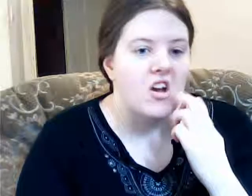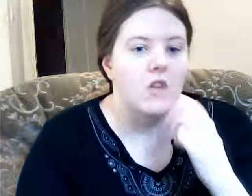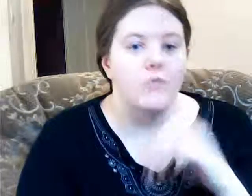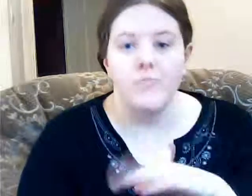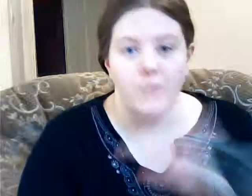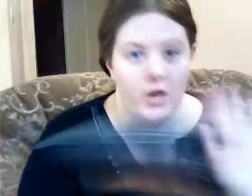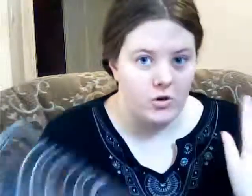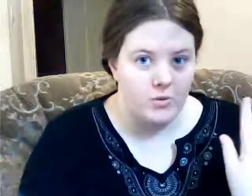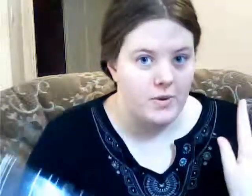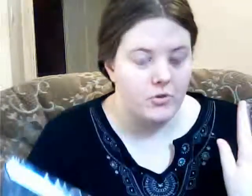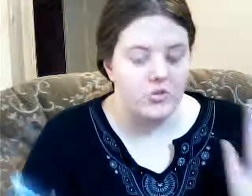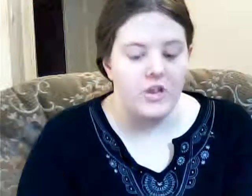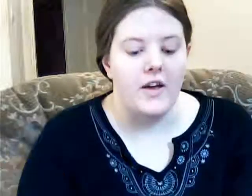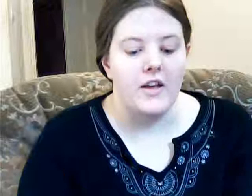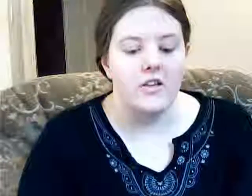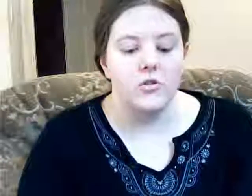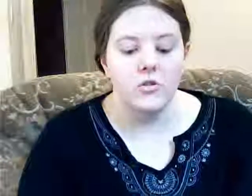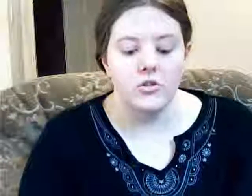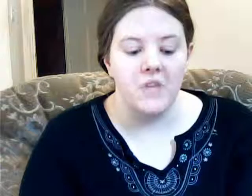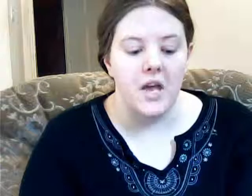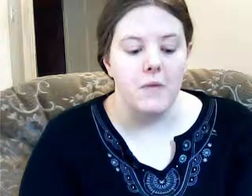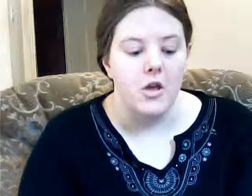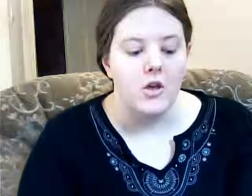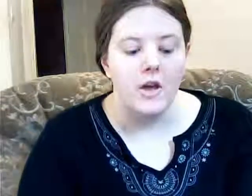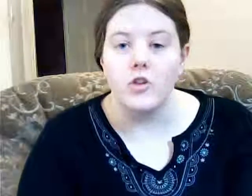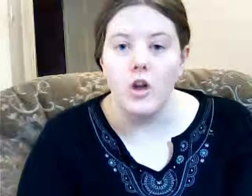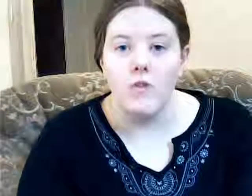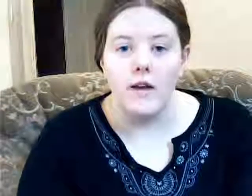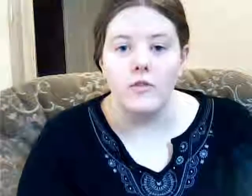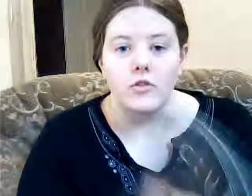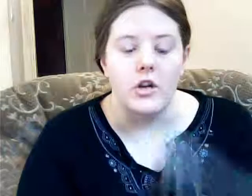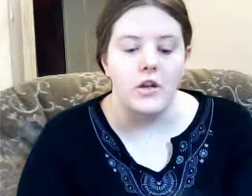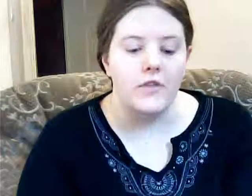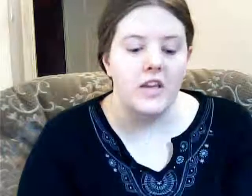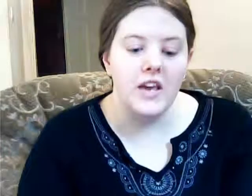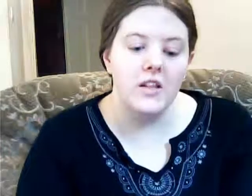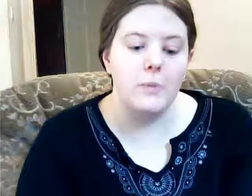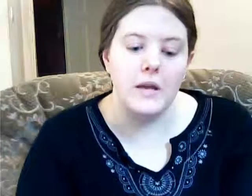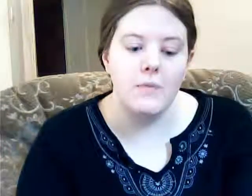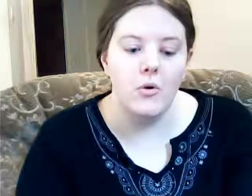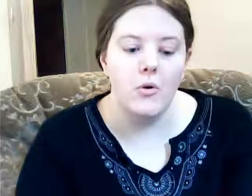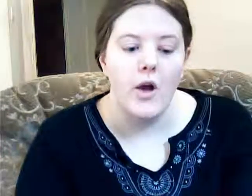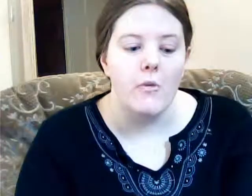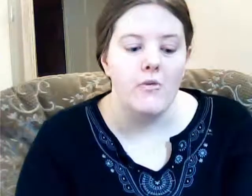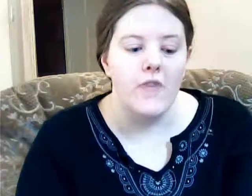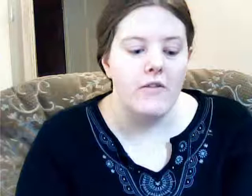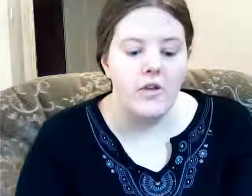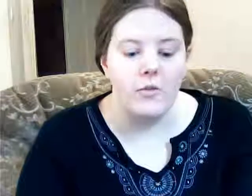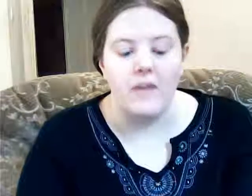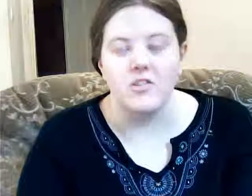ignore people that say that it's an awesome game you have to go around you have to kill people with various powers like